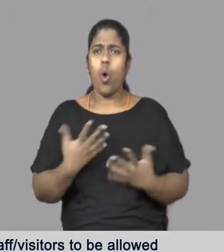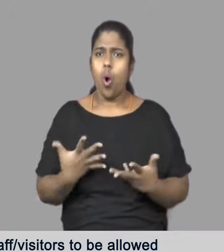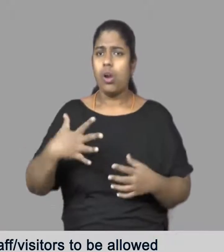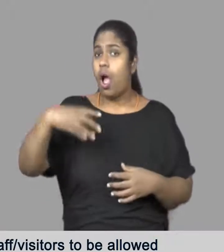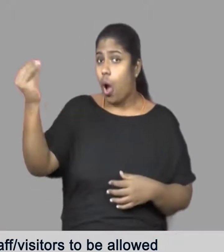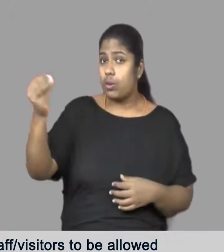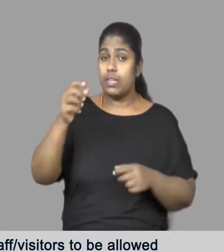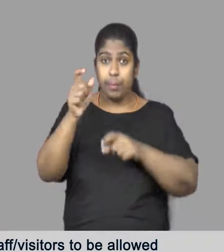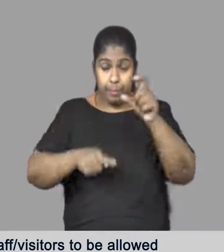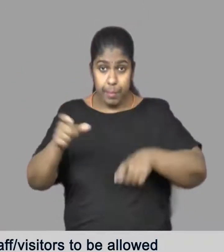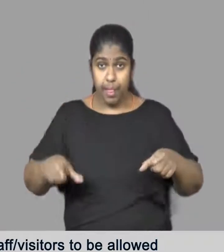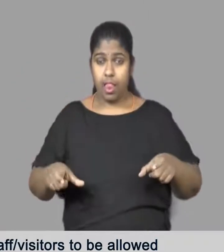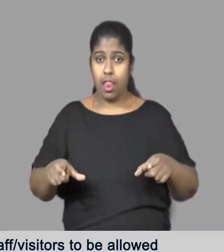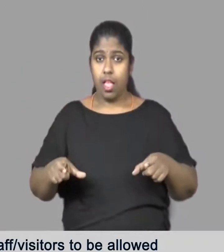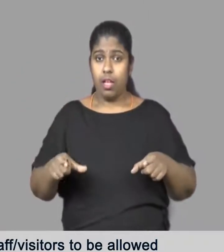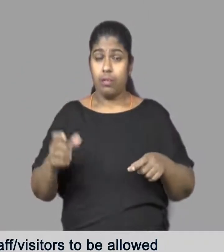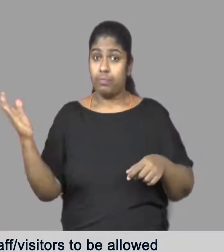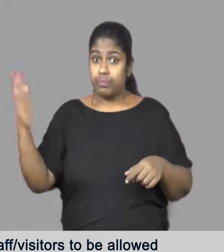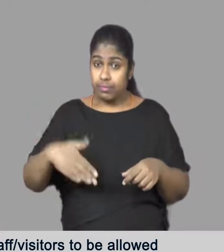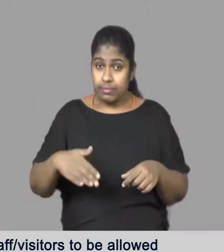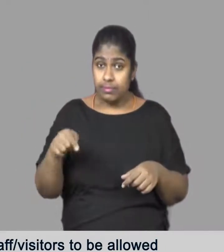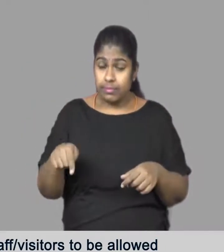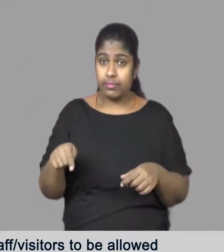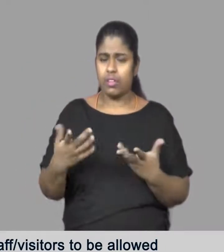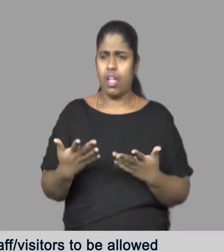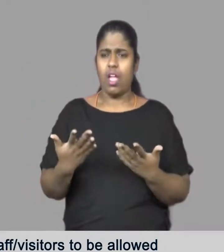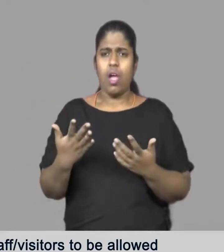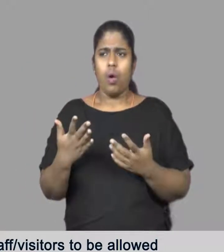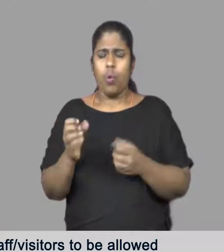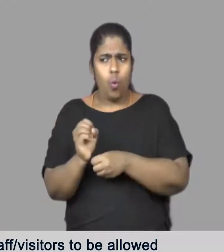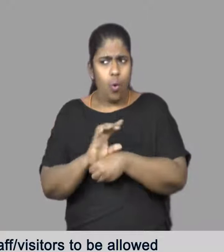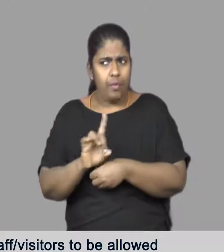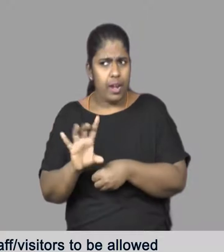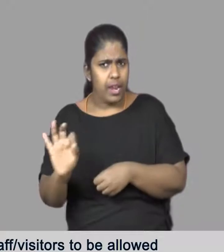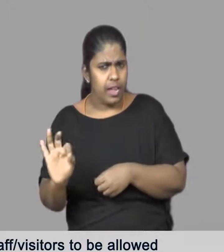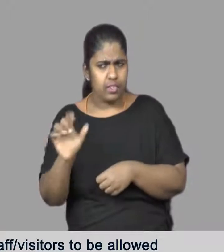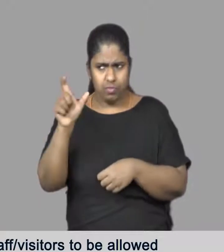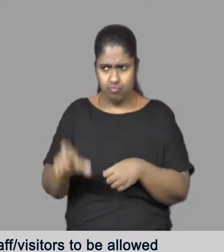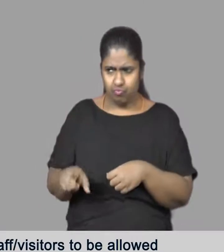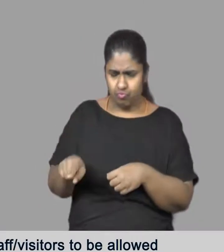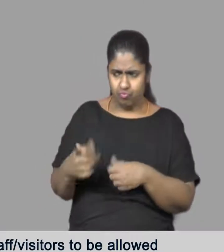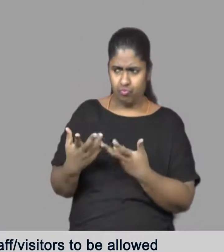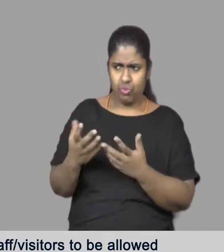Only asymptomatic staff or visitors to be allowed.